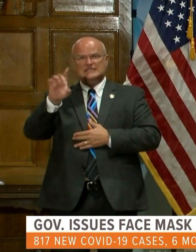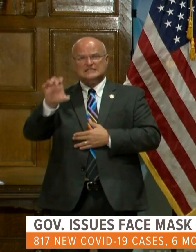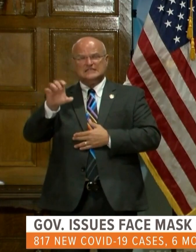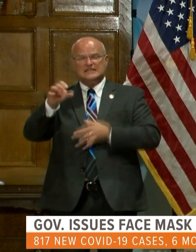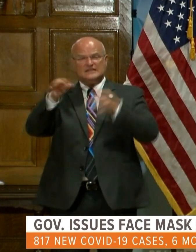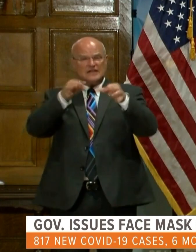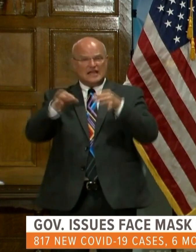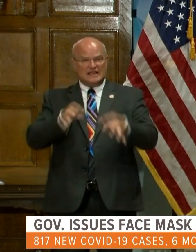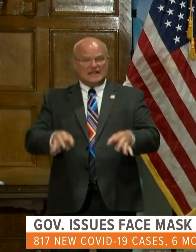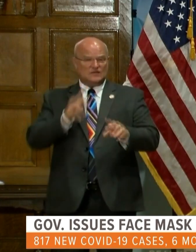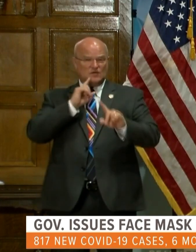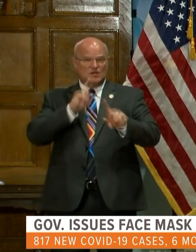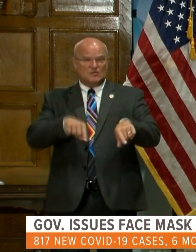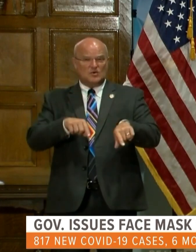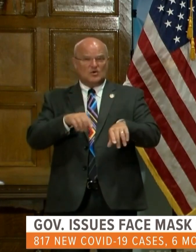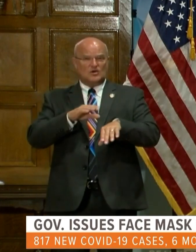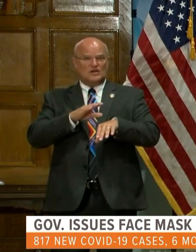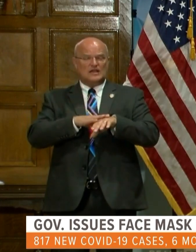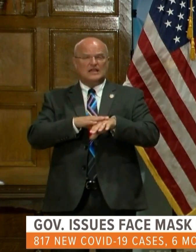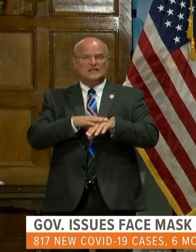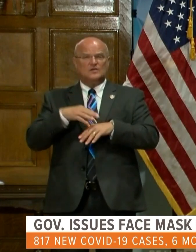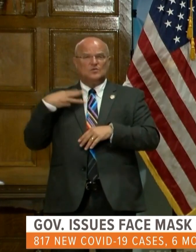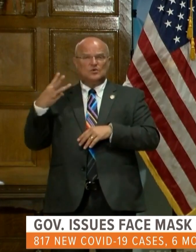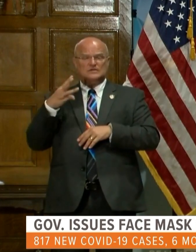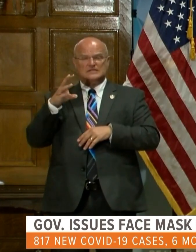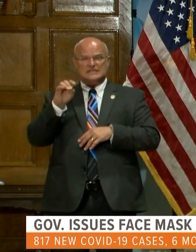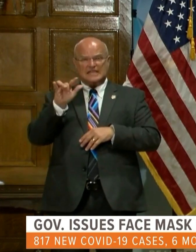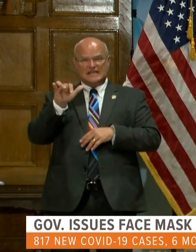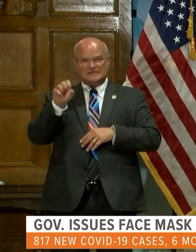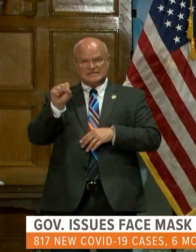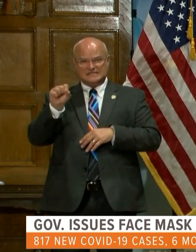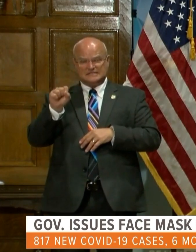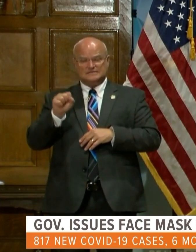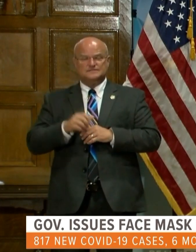were outlined in the report on Benton and Washington counties?